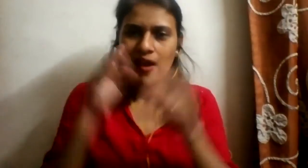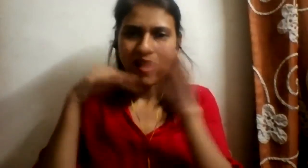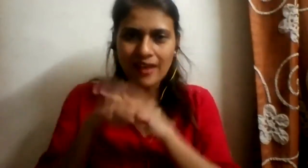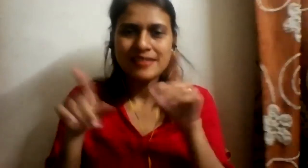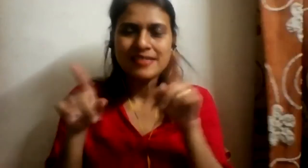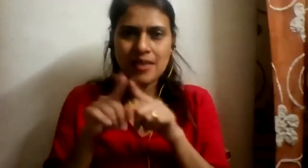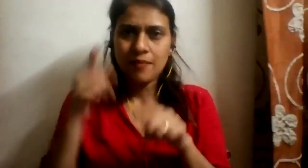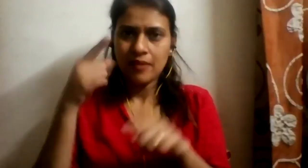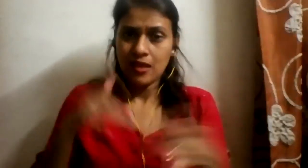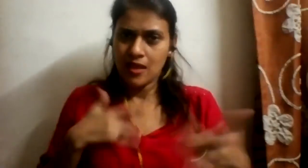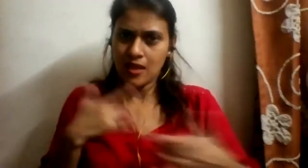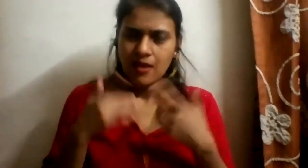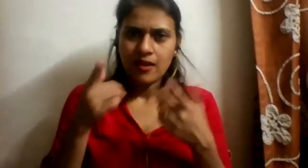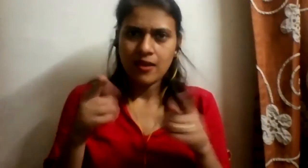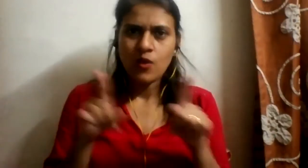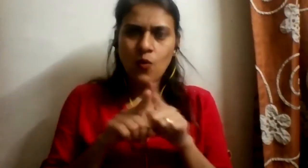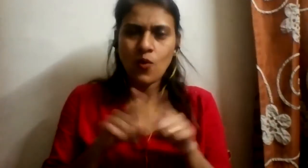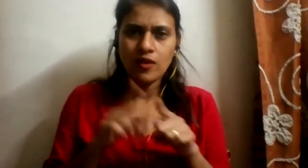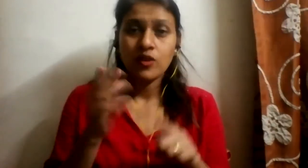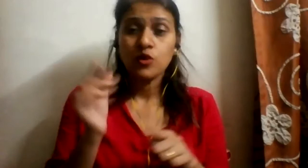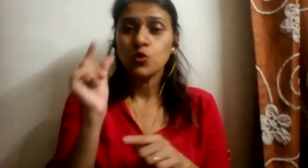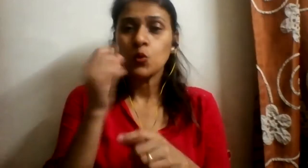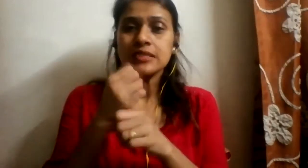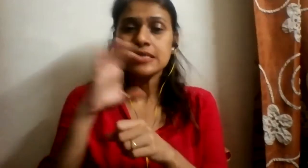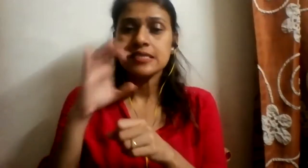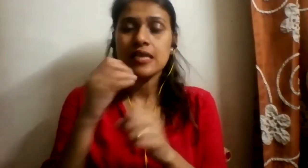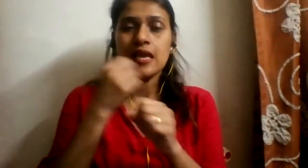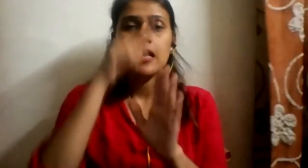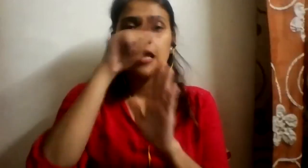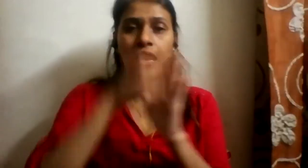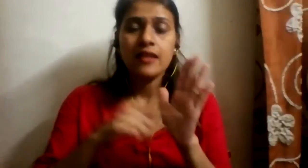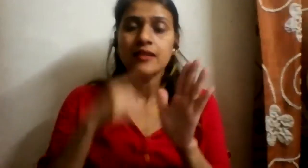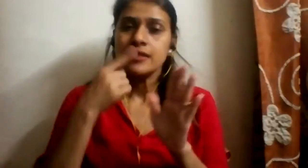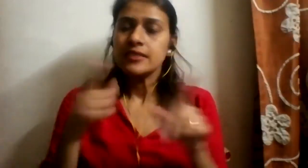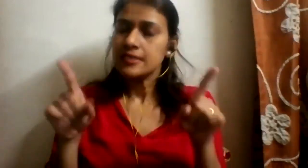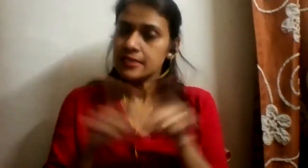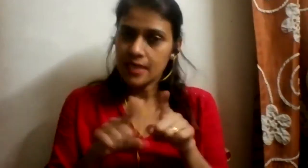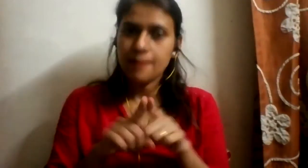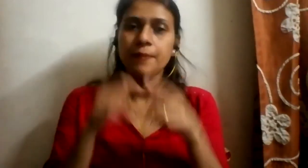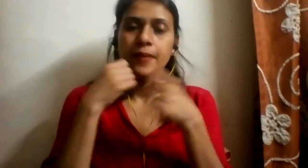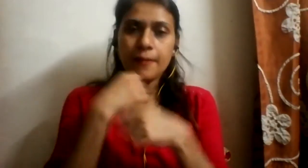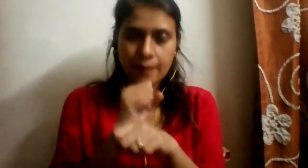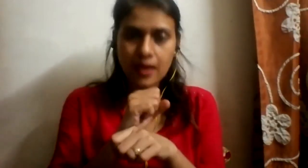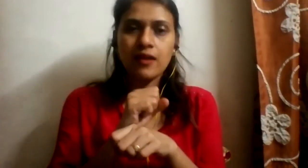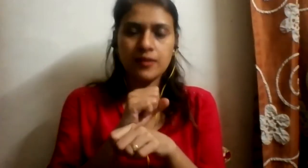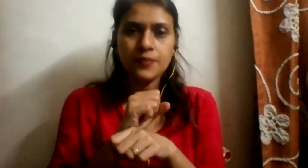interested in fact, in UGC document, I tell you, we have also created, if you have read that, we have also created